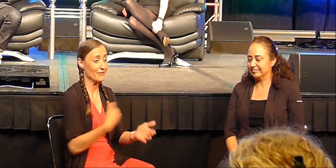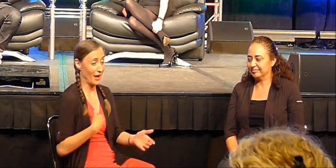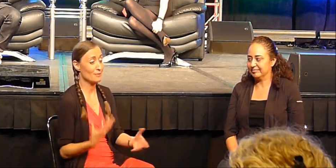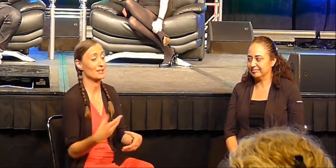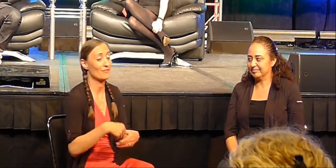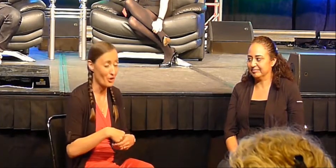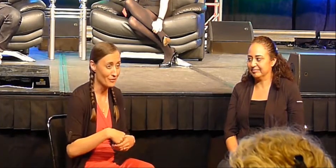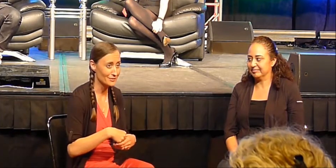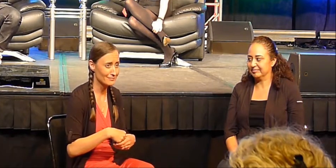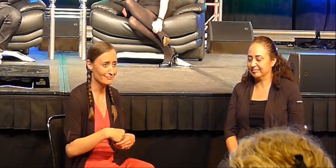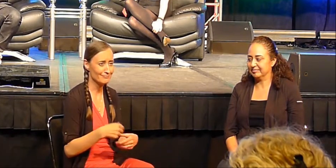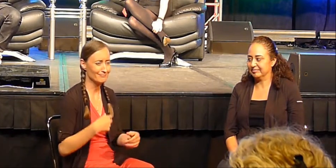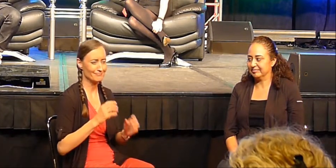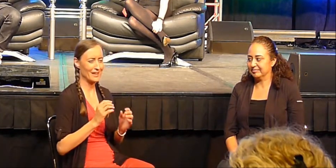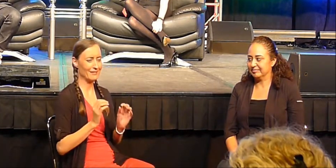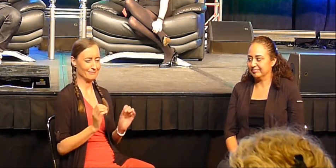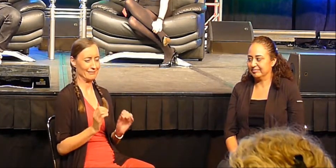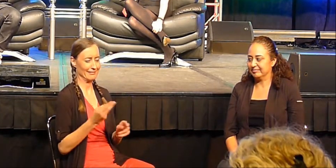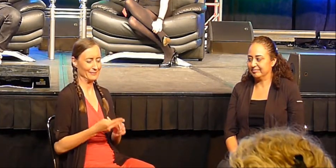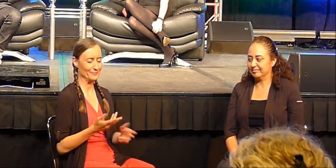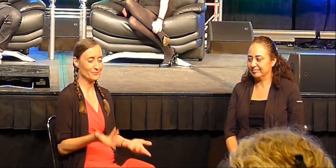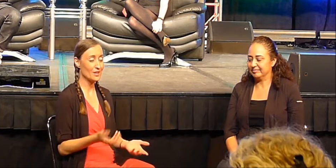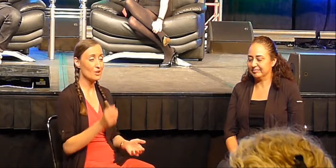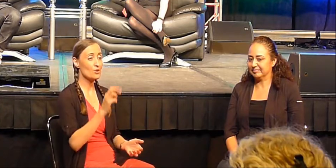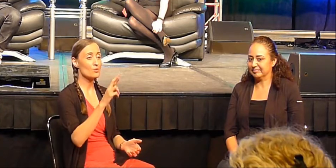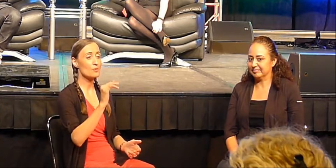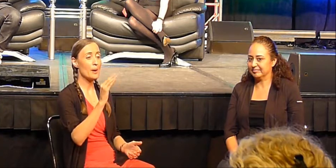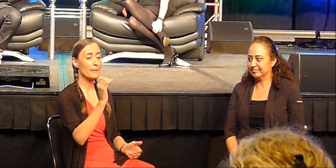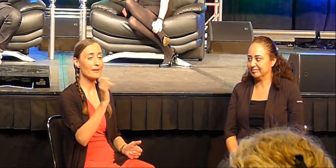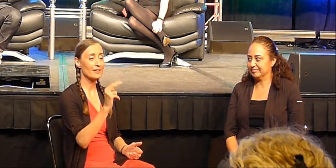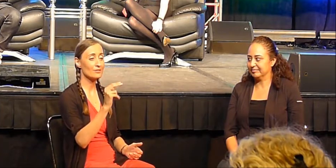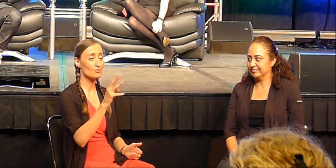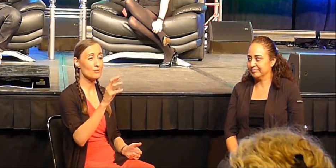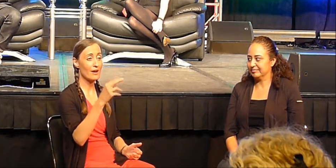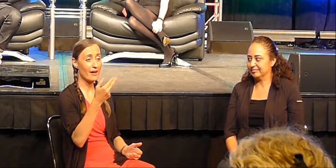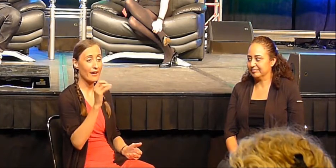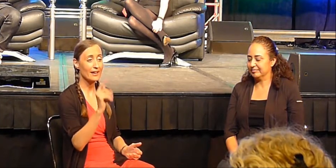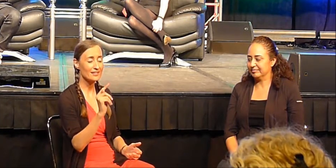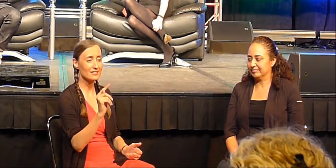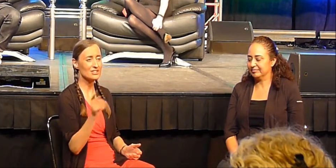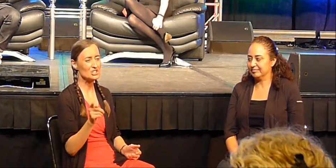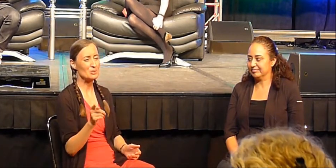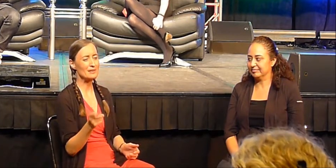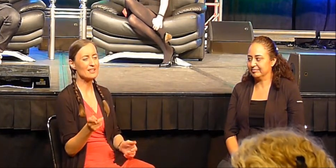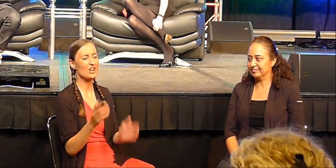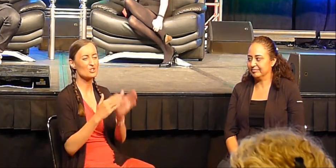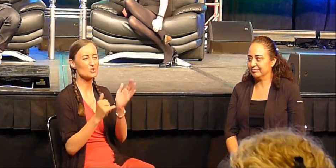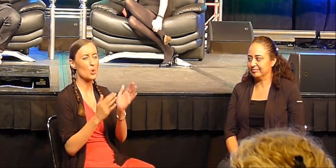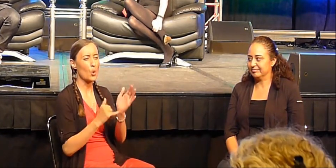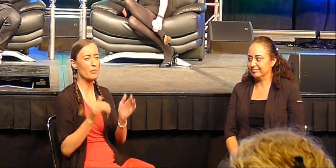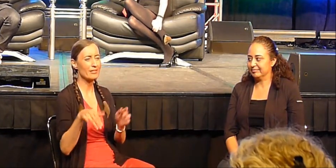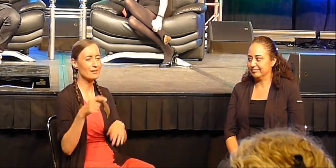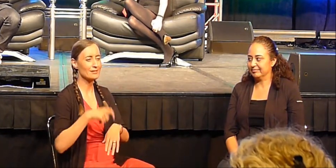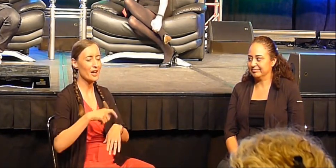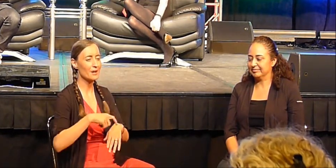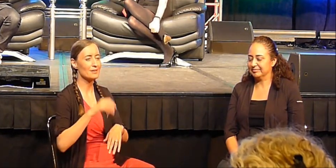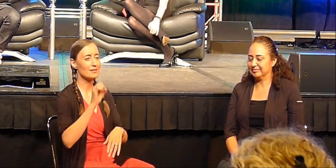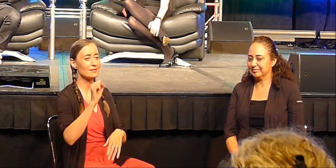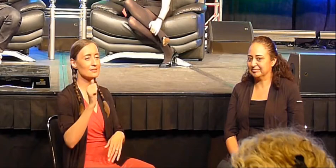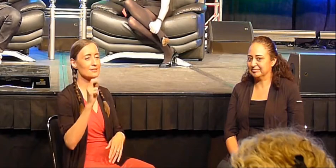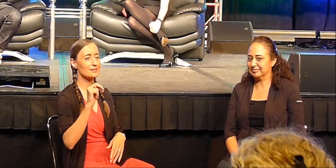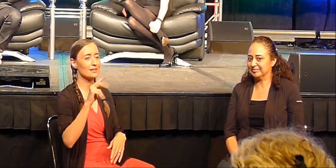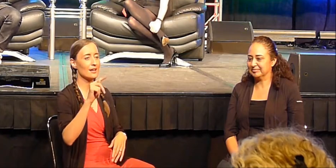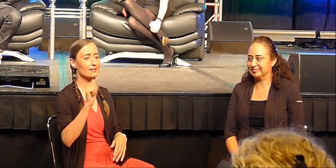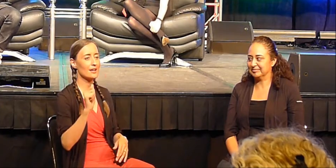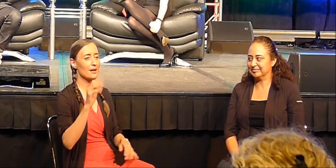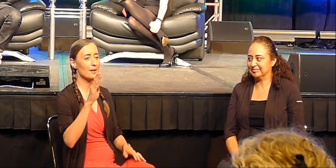experience than I. She'd been doing a daytime soap opera called Santa Barbara. And and she was kind of an unknown, except for that. And